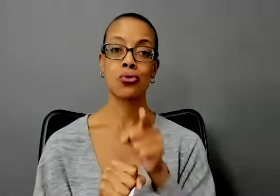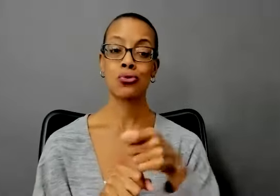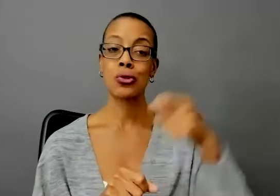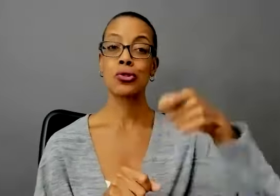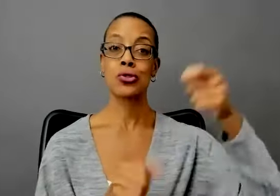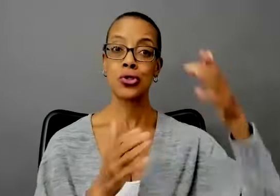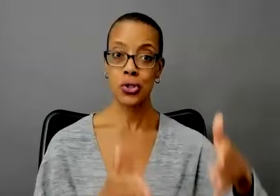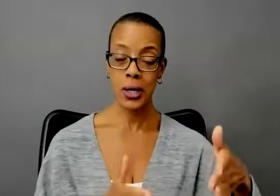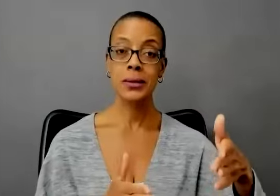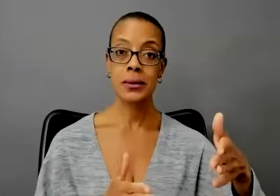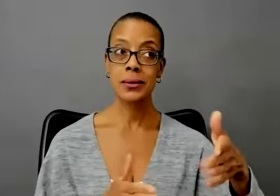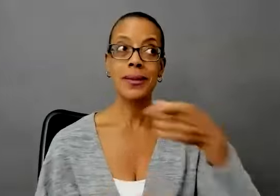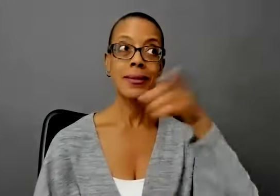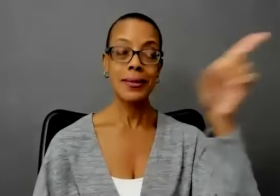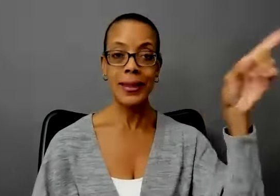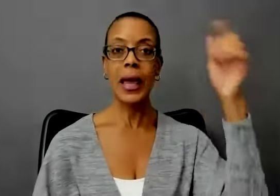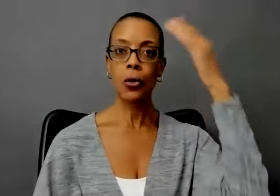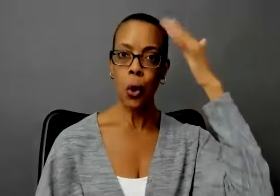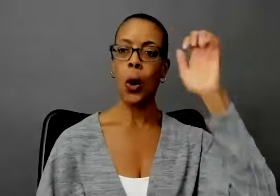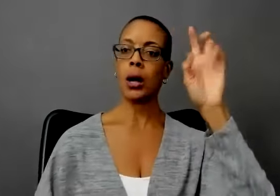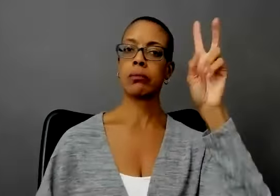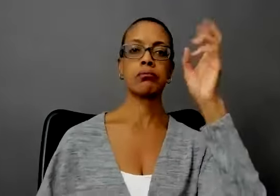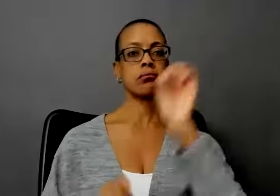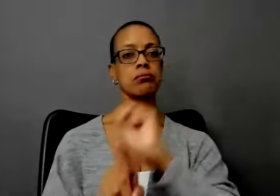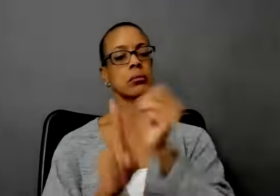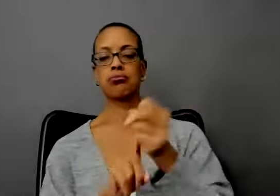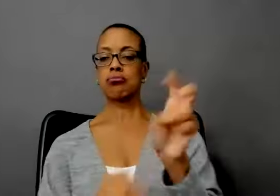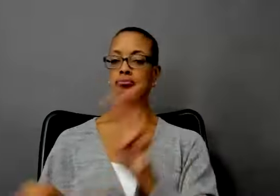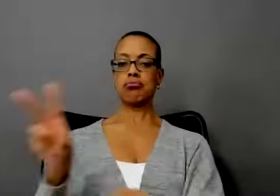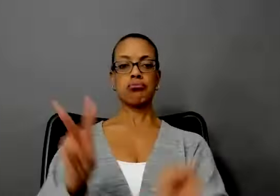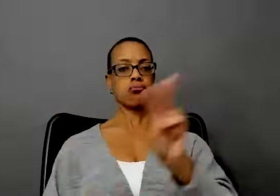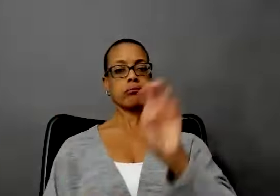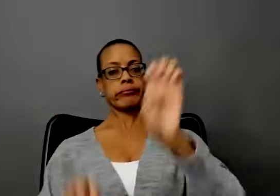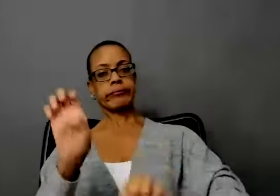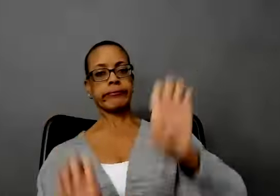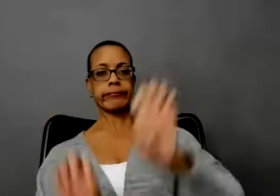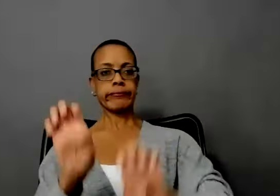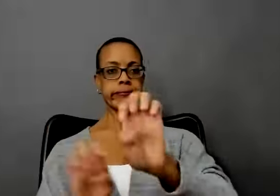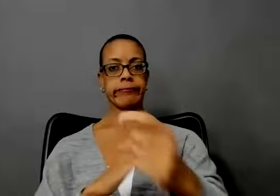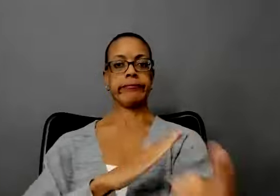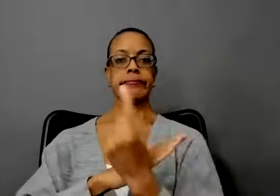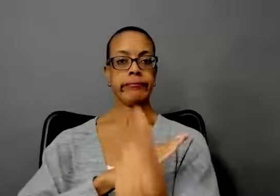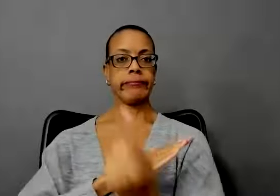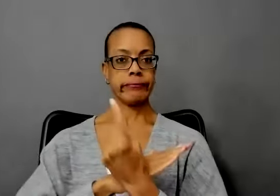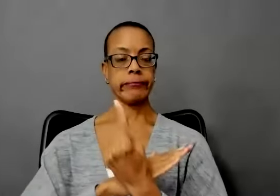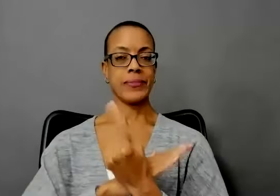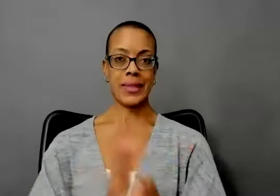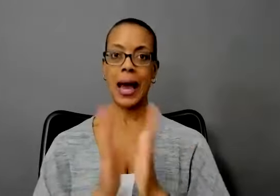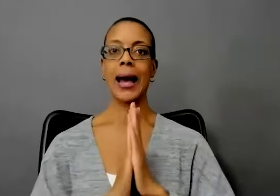how to actually like evaluate a case when someone comes to ask to have their publication ban removed, and like for